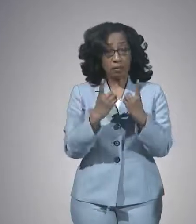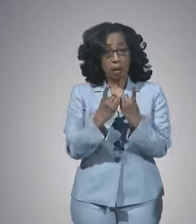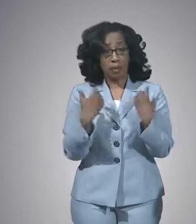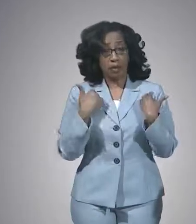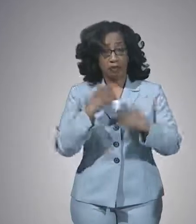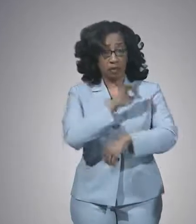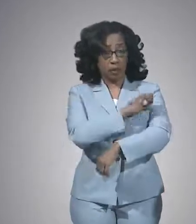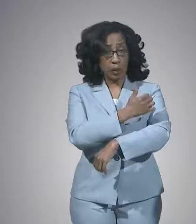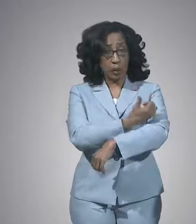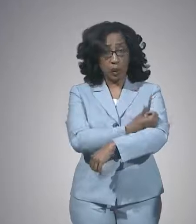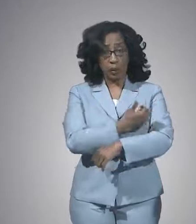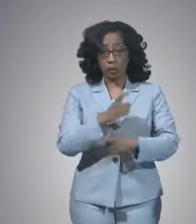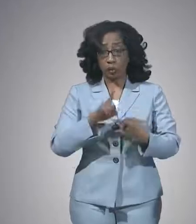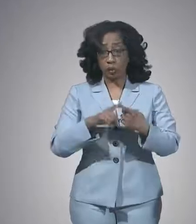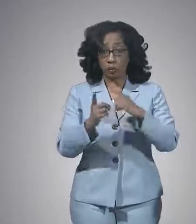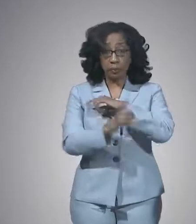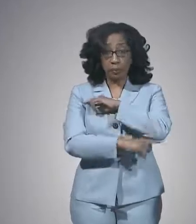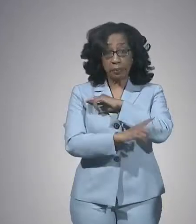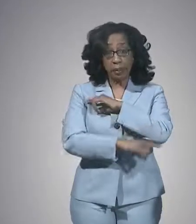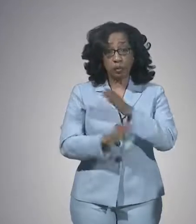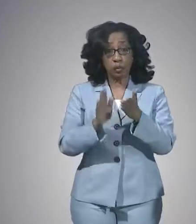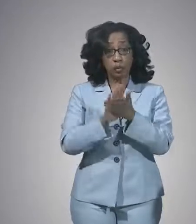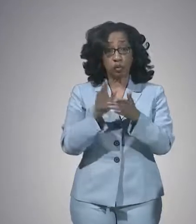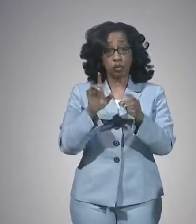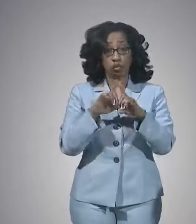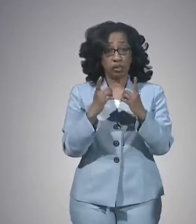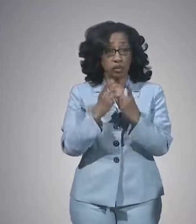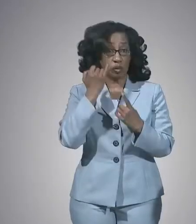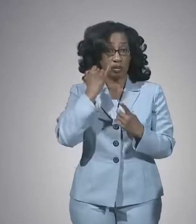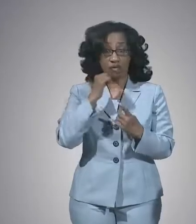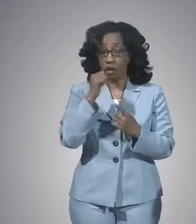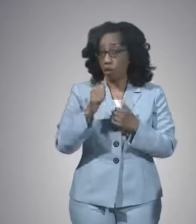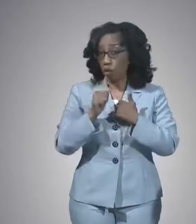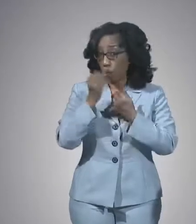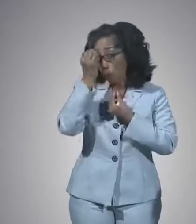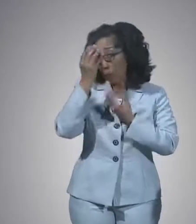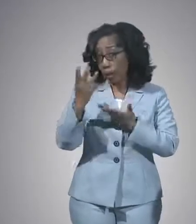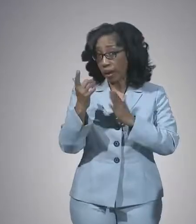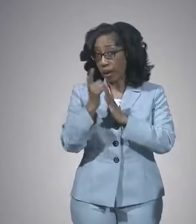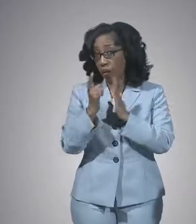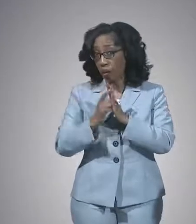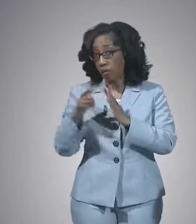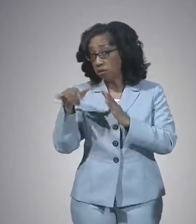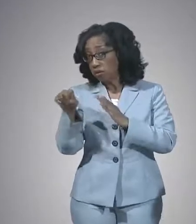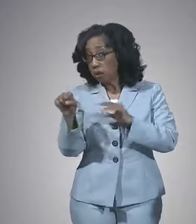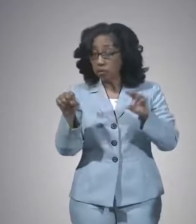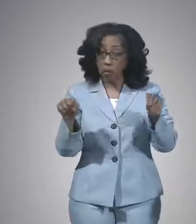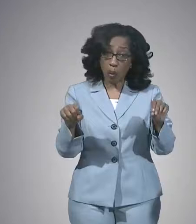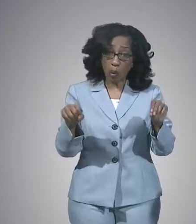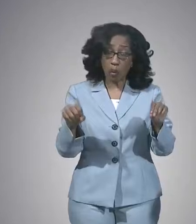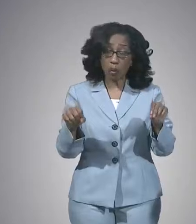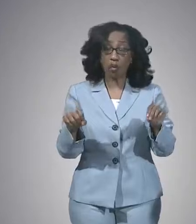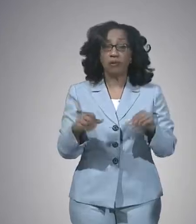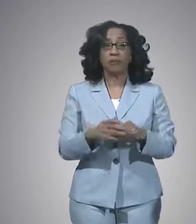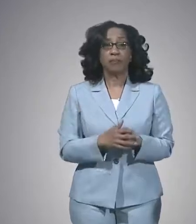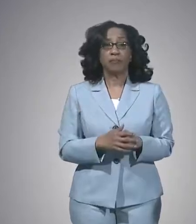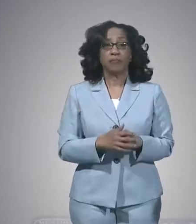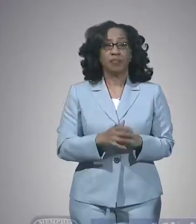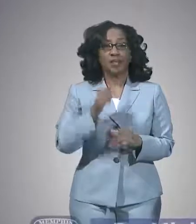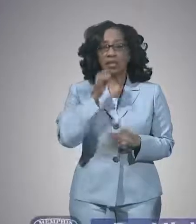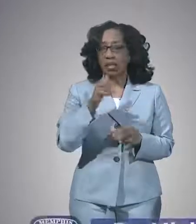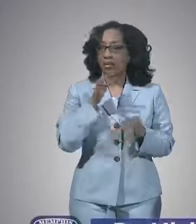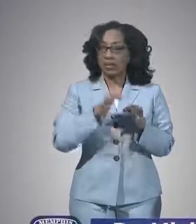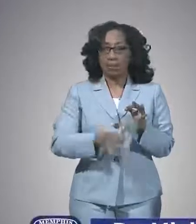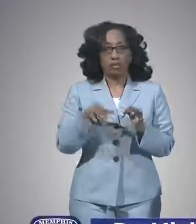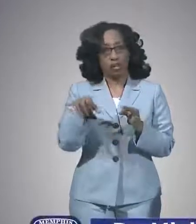to penalize a school district for not following the health directive? Yes or no? So that is not a simple